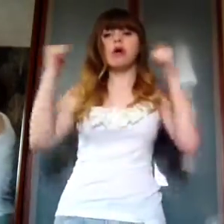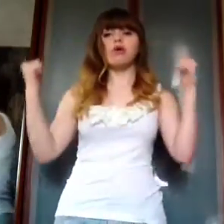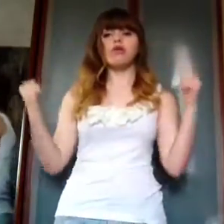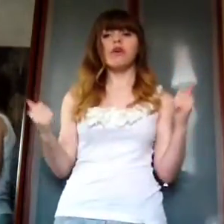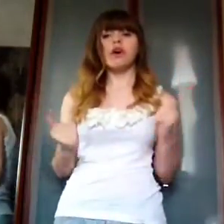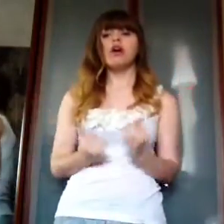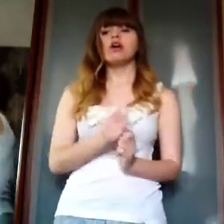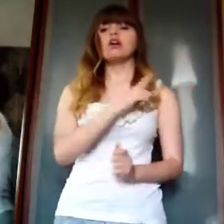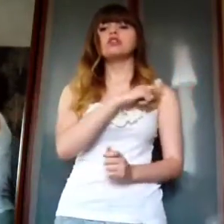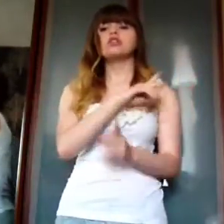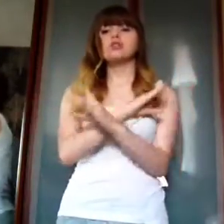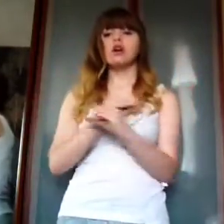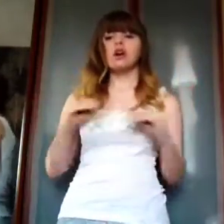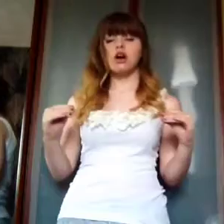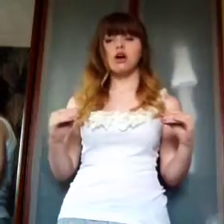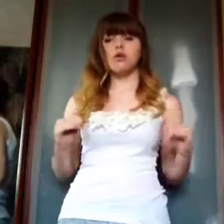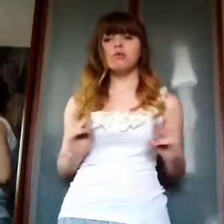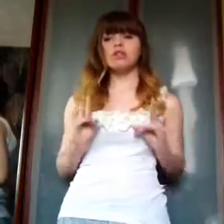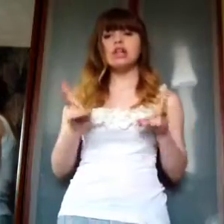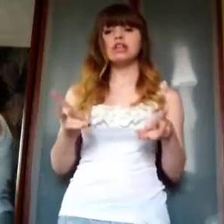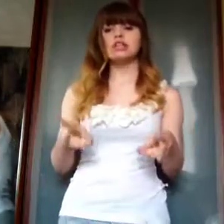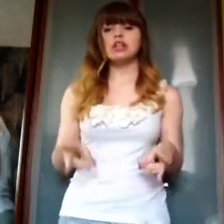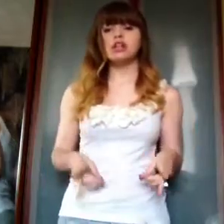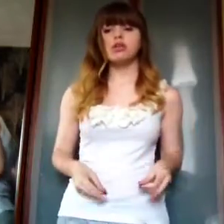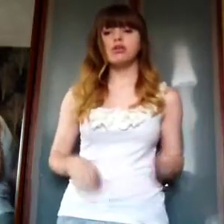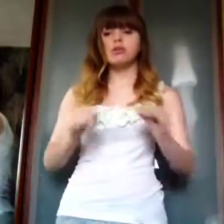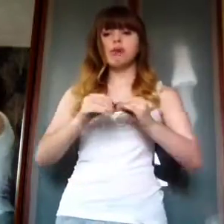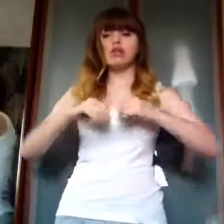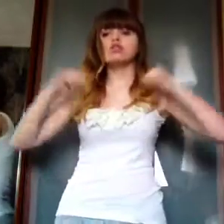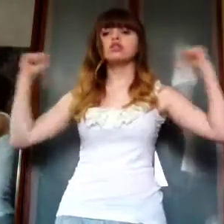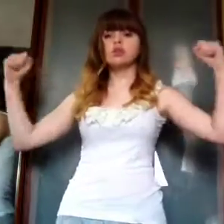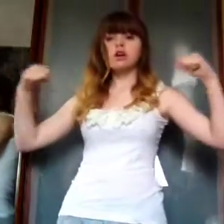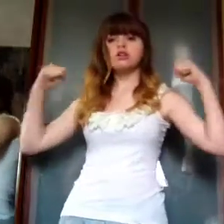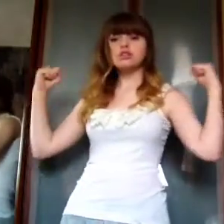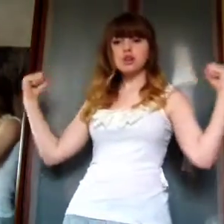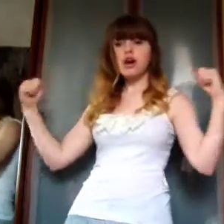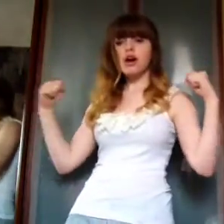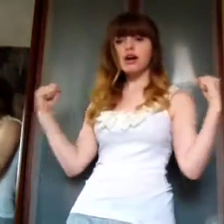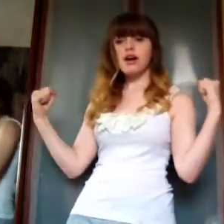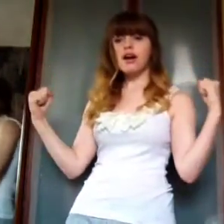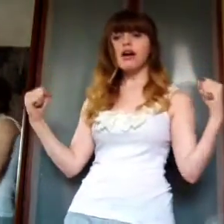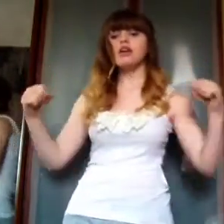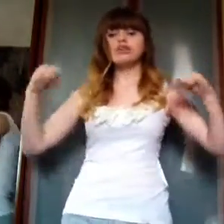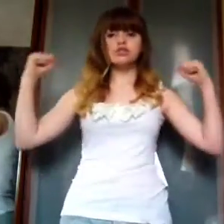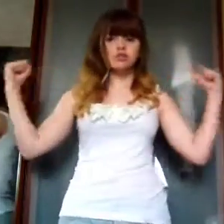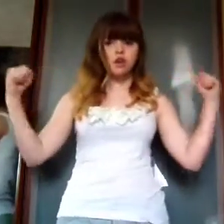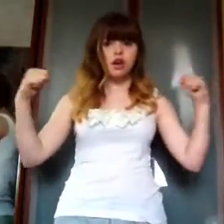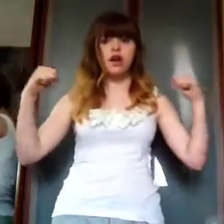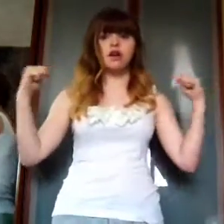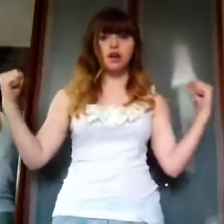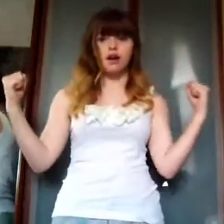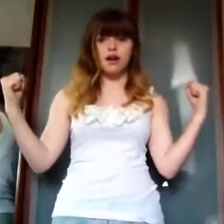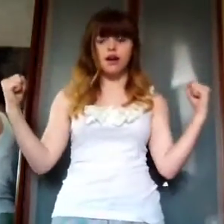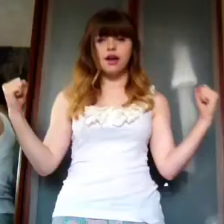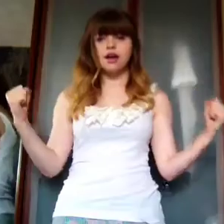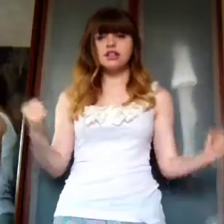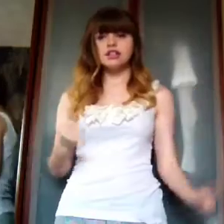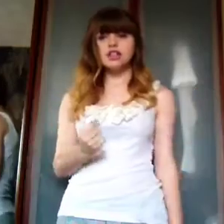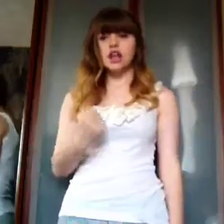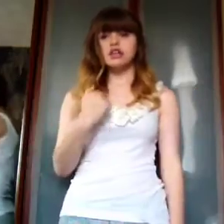over, cause you're gone What doesn't kill you makes you stronger, stronger Just